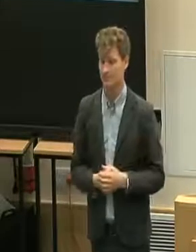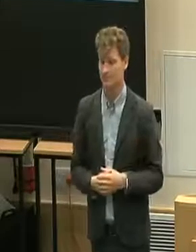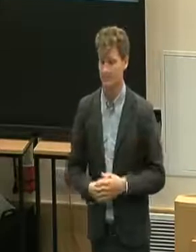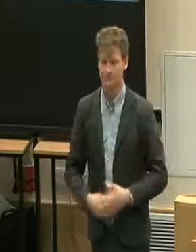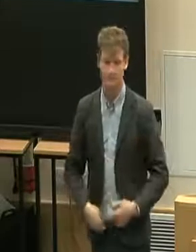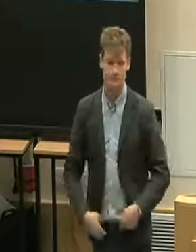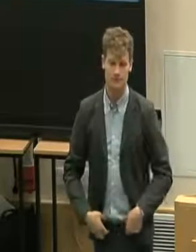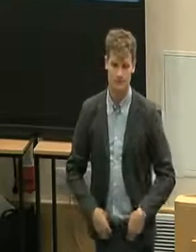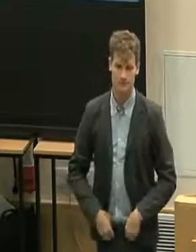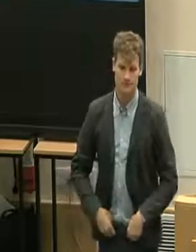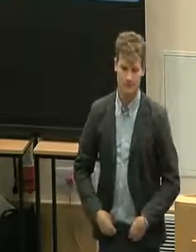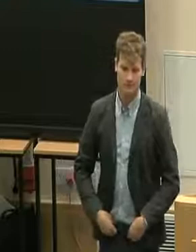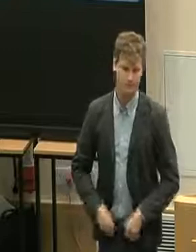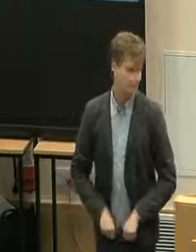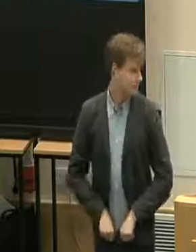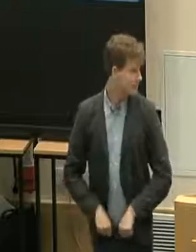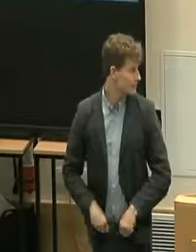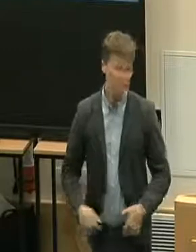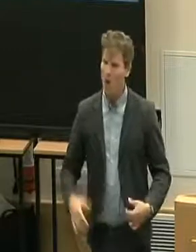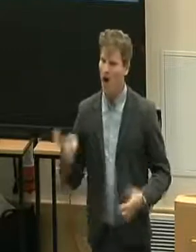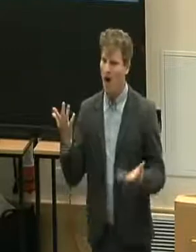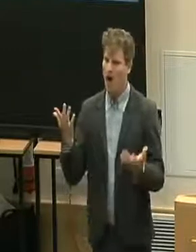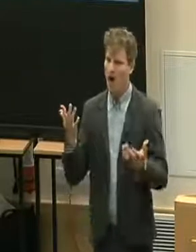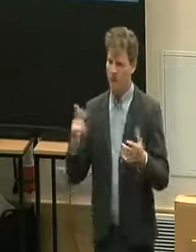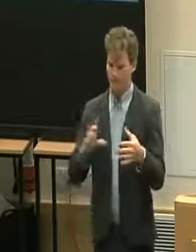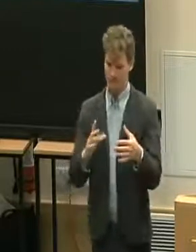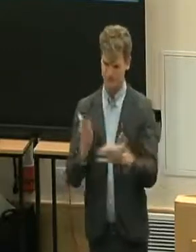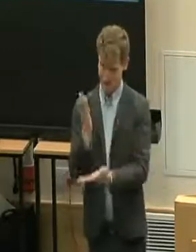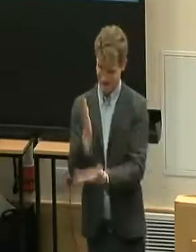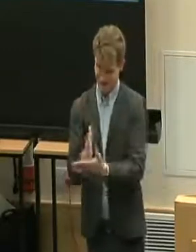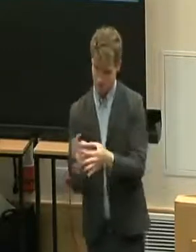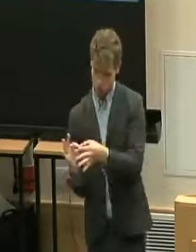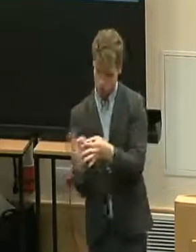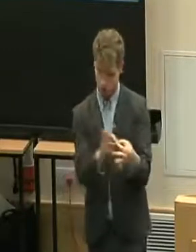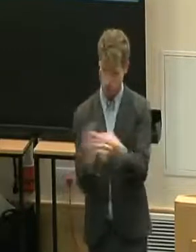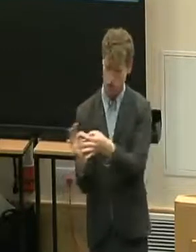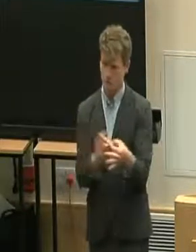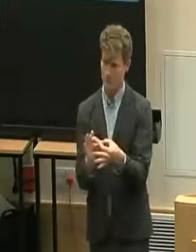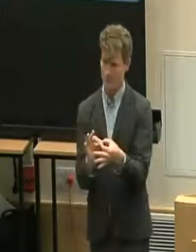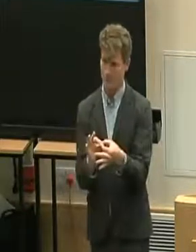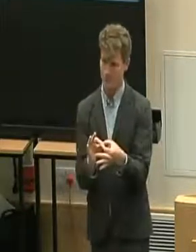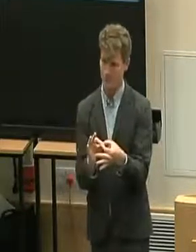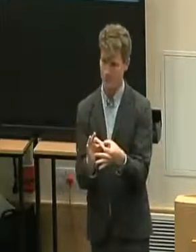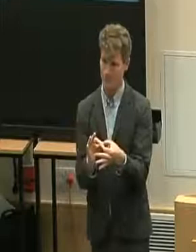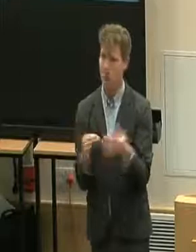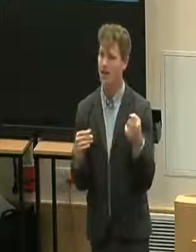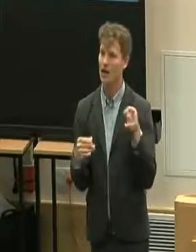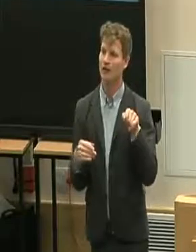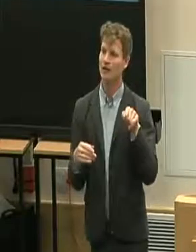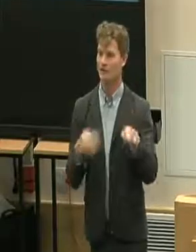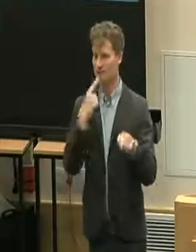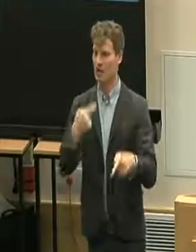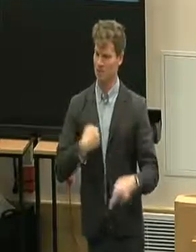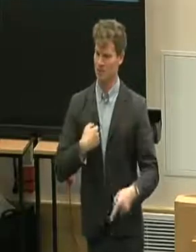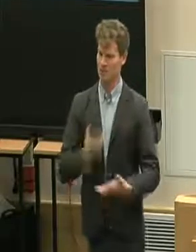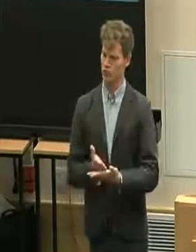Well, what's the relationship between 1 and 2? What is the relationship between a declaration of rights and individual